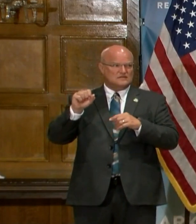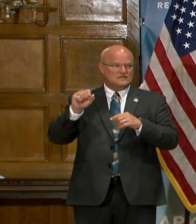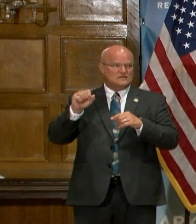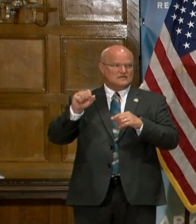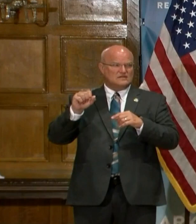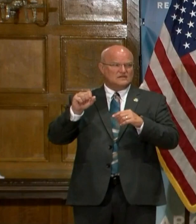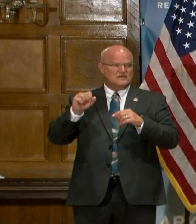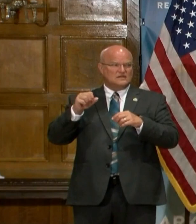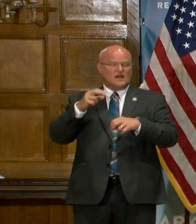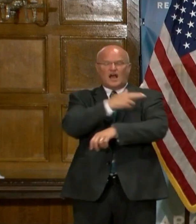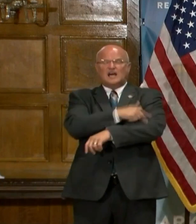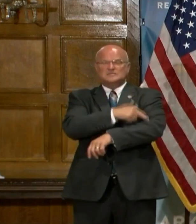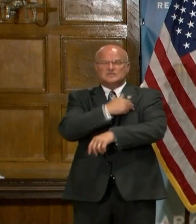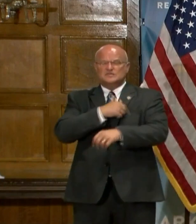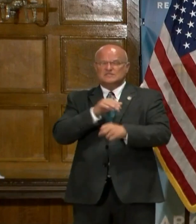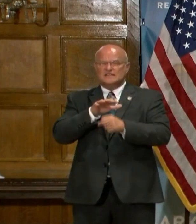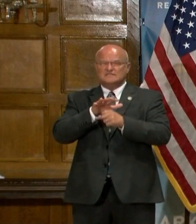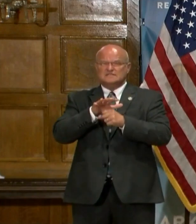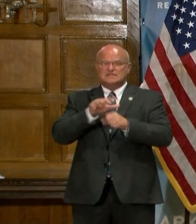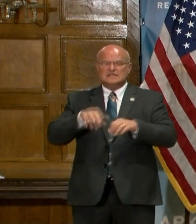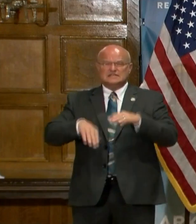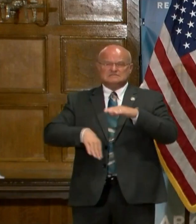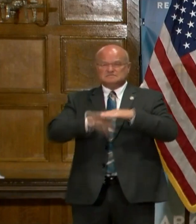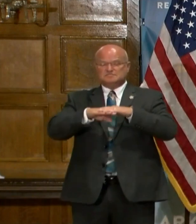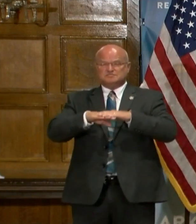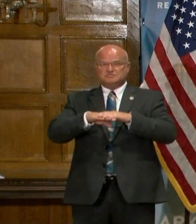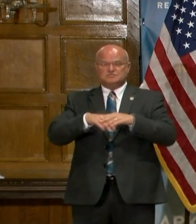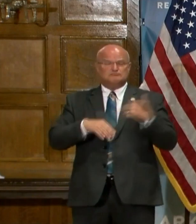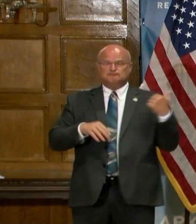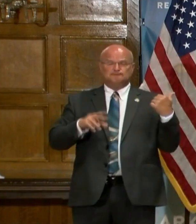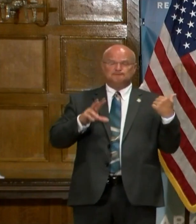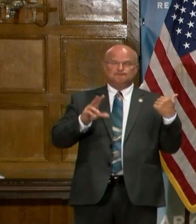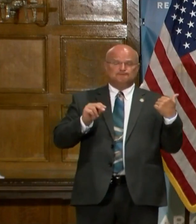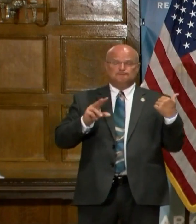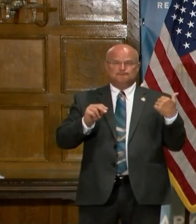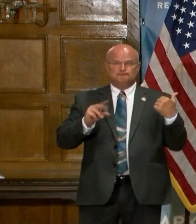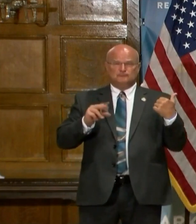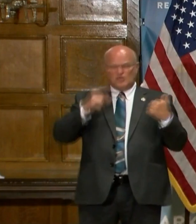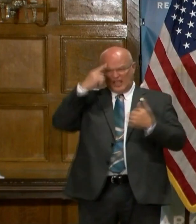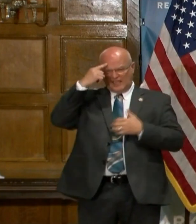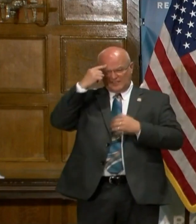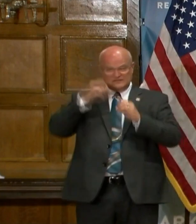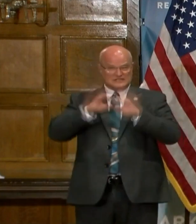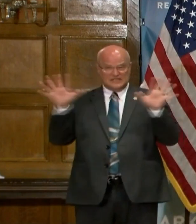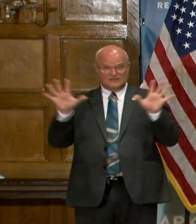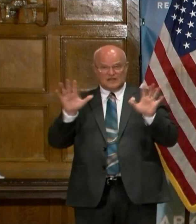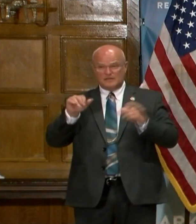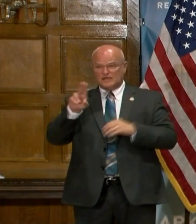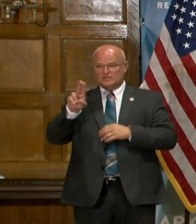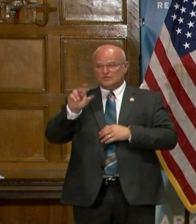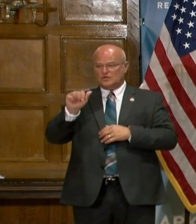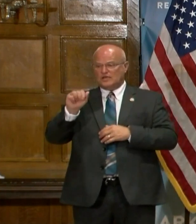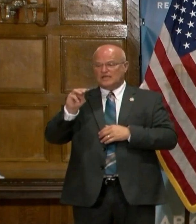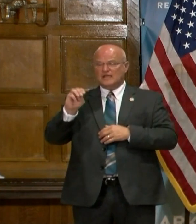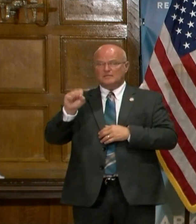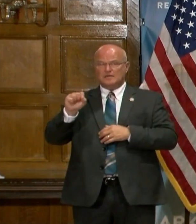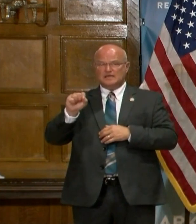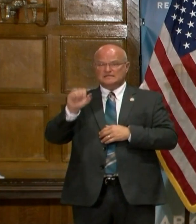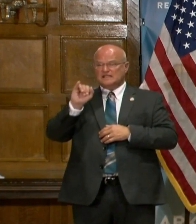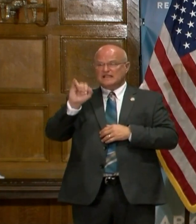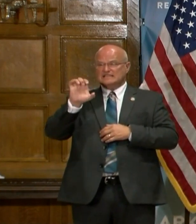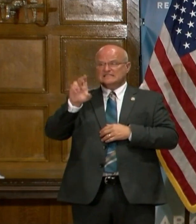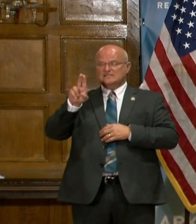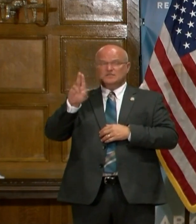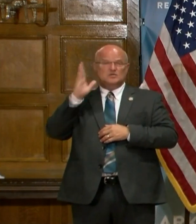having capacity issues? The answer is no. I think it was clarified by UAMS, even the